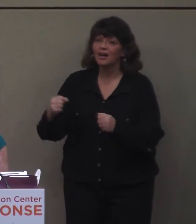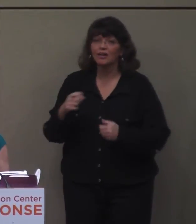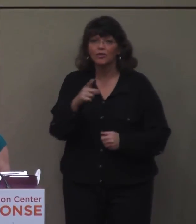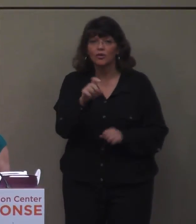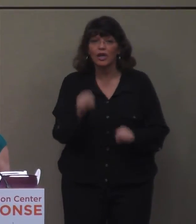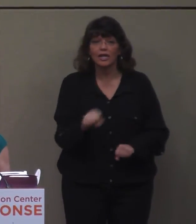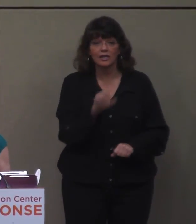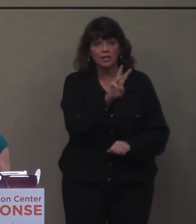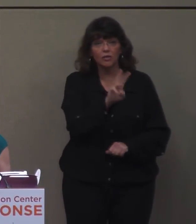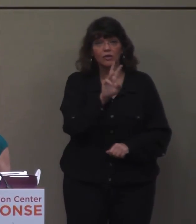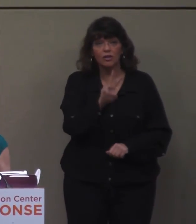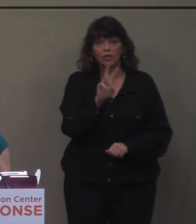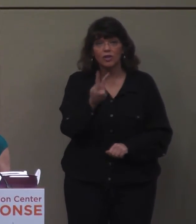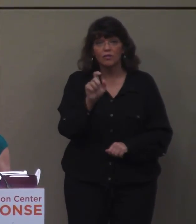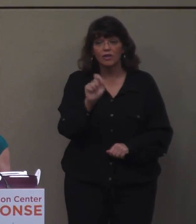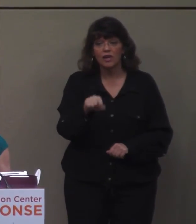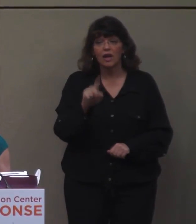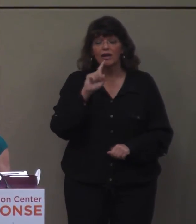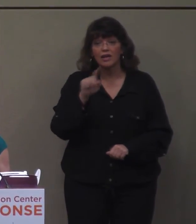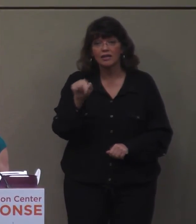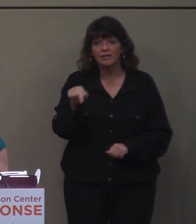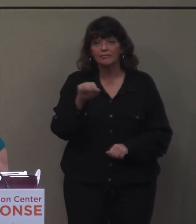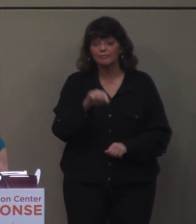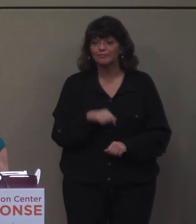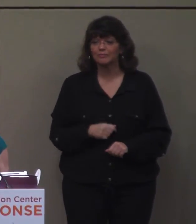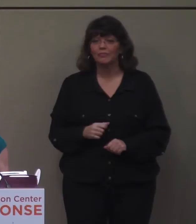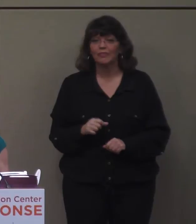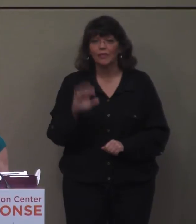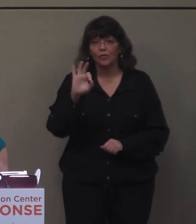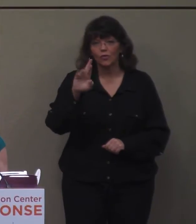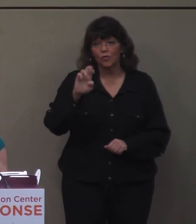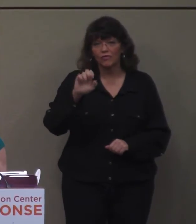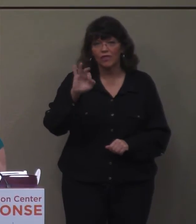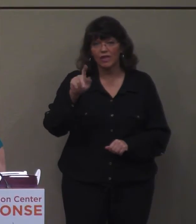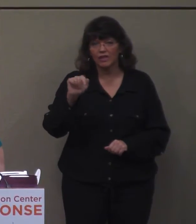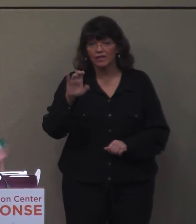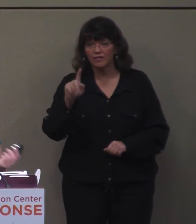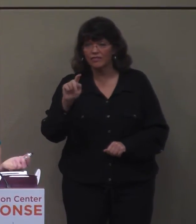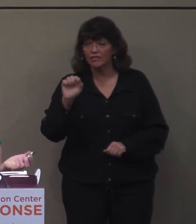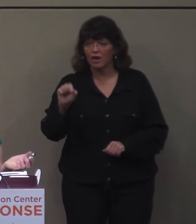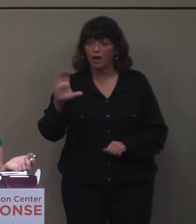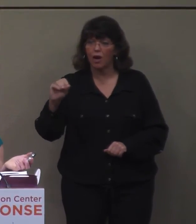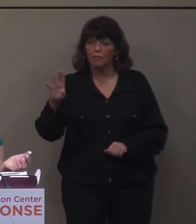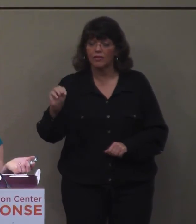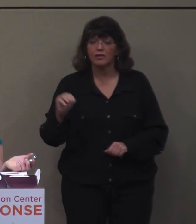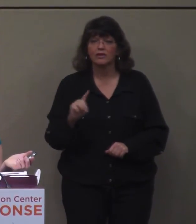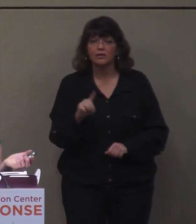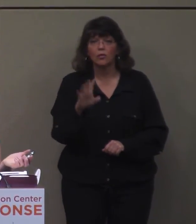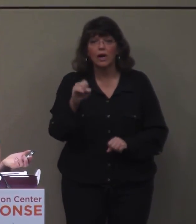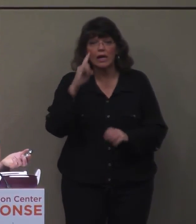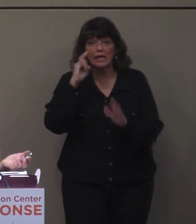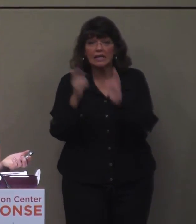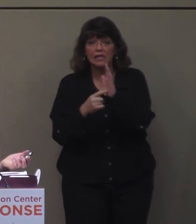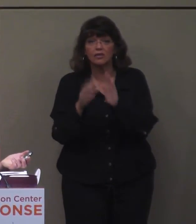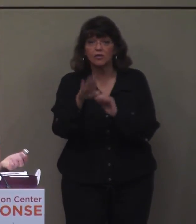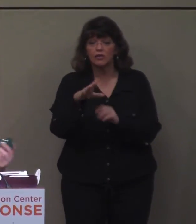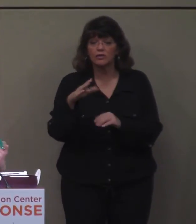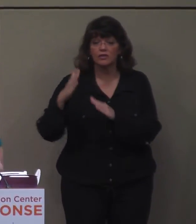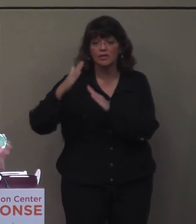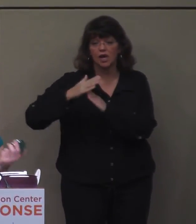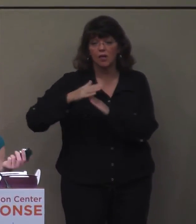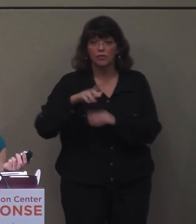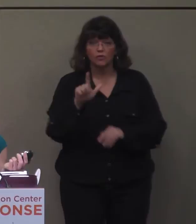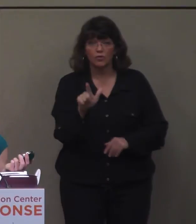www.authentichappiness.com, and you can get onto that website and you can do a signature strength survey, and it will help identify your top 27 strengths. And